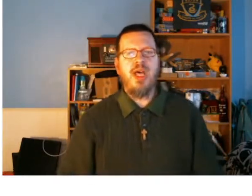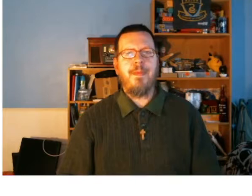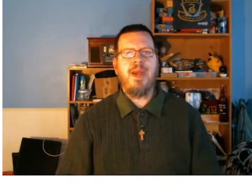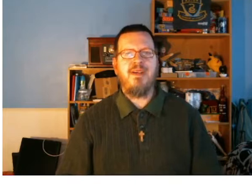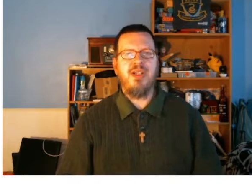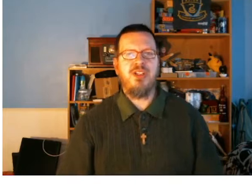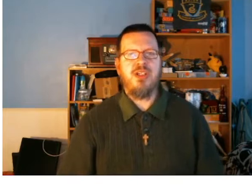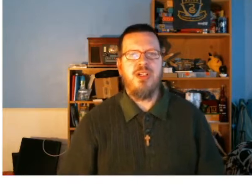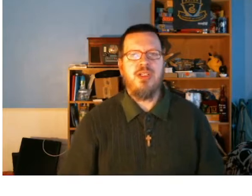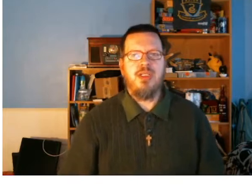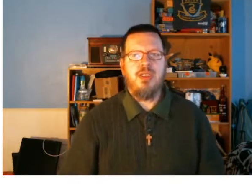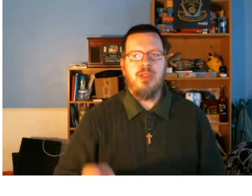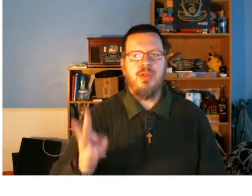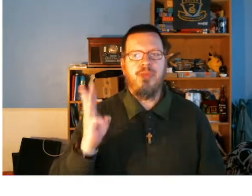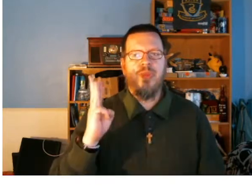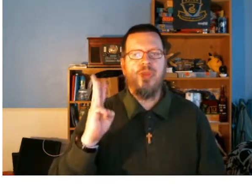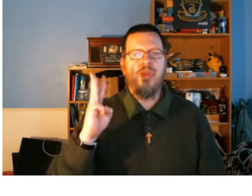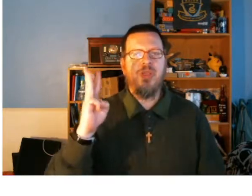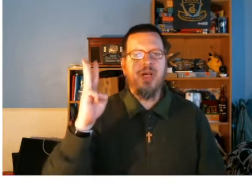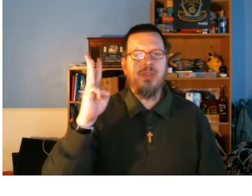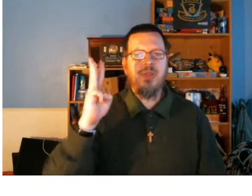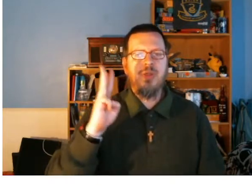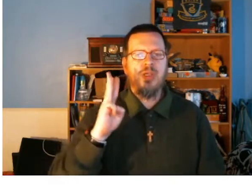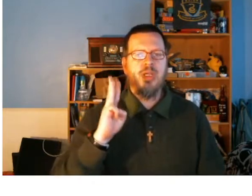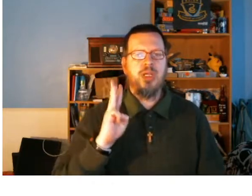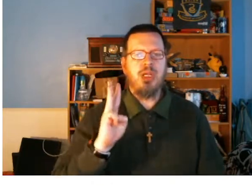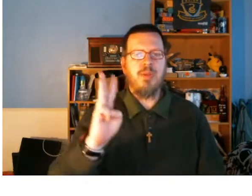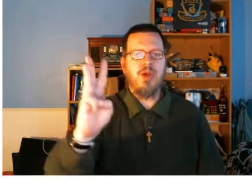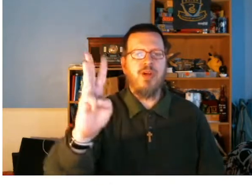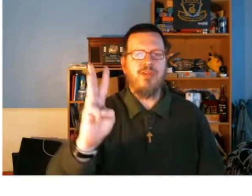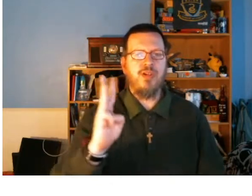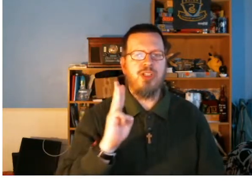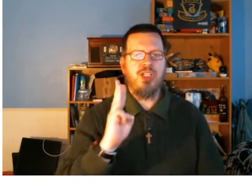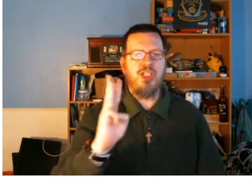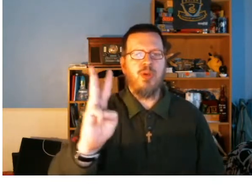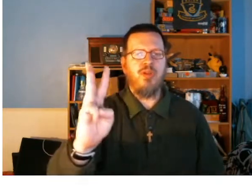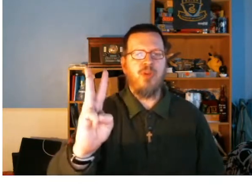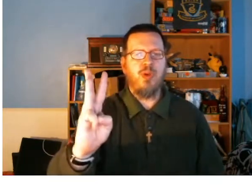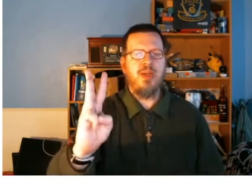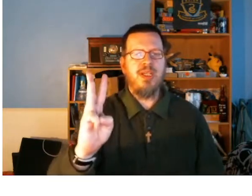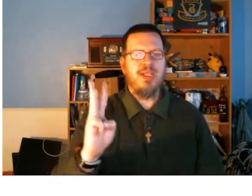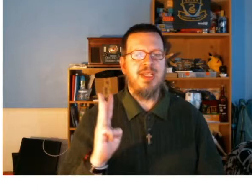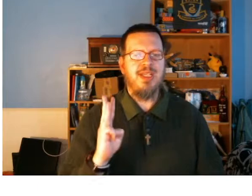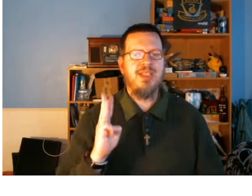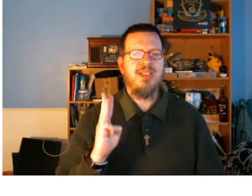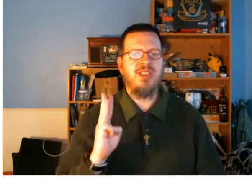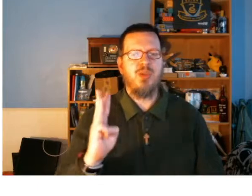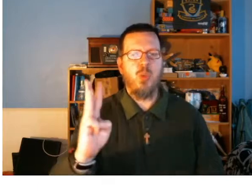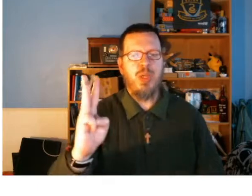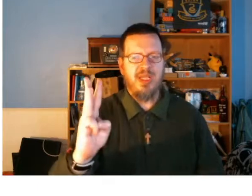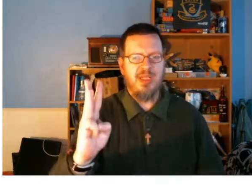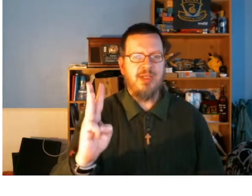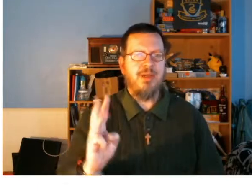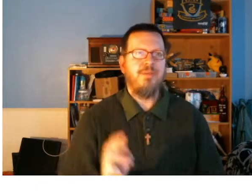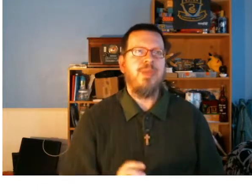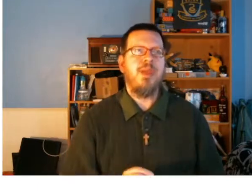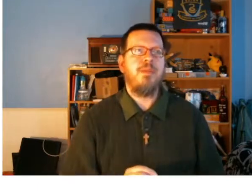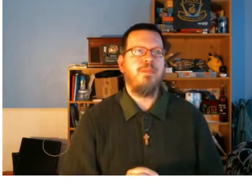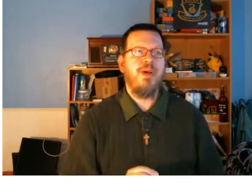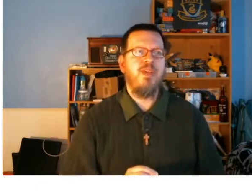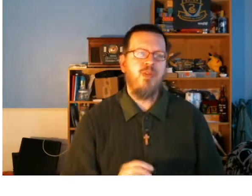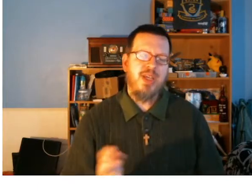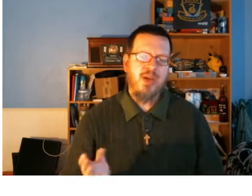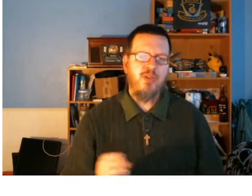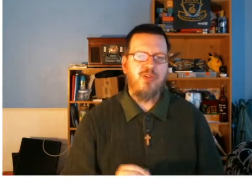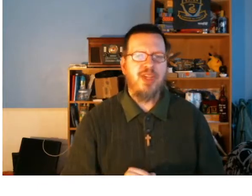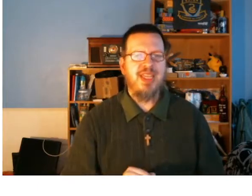Will not perish. The W coming off of our chin going forward is will.